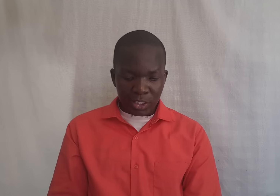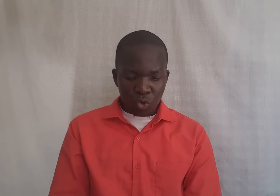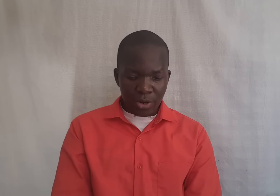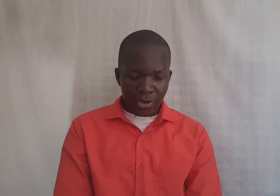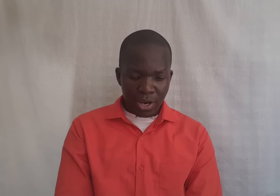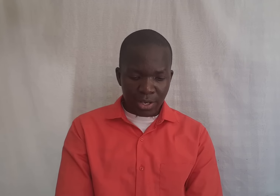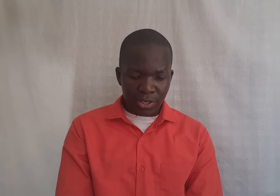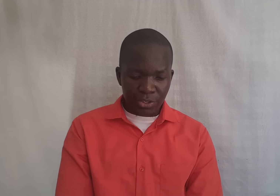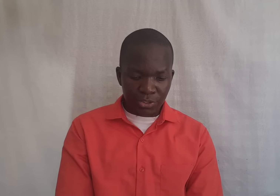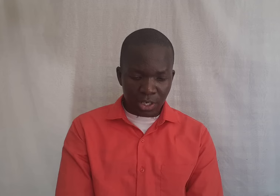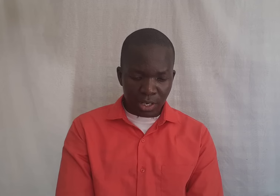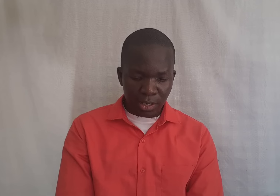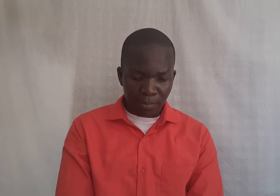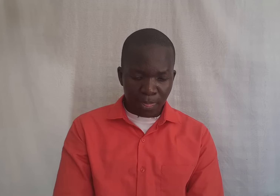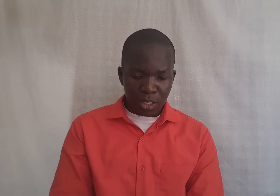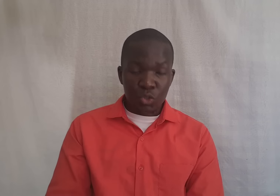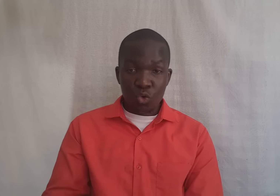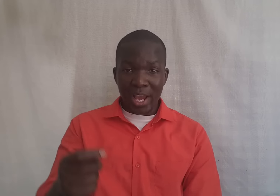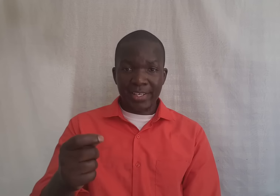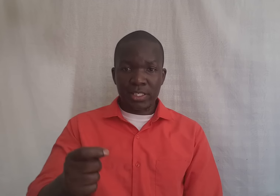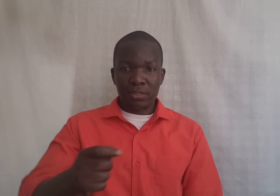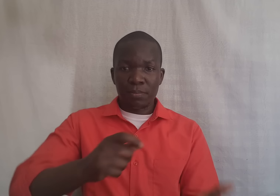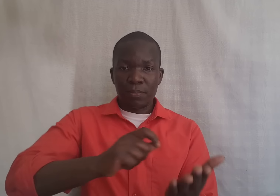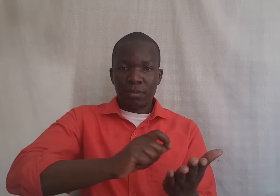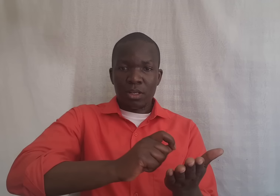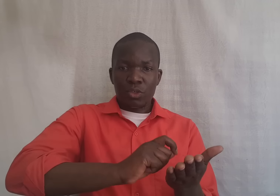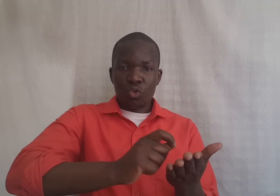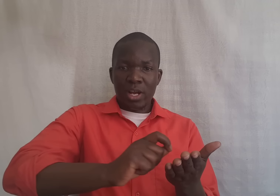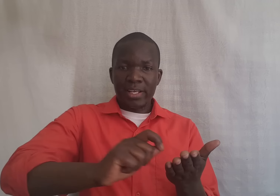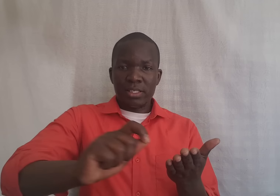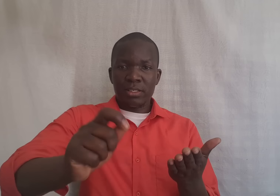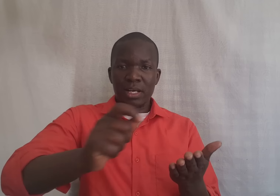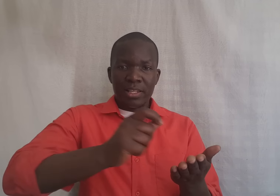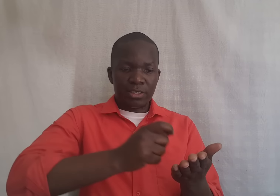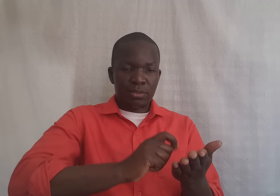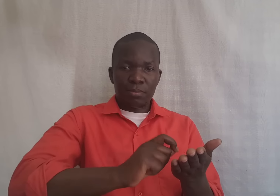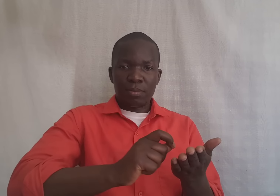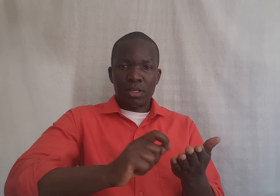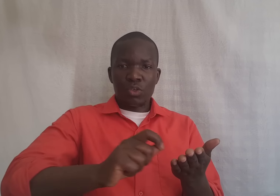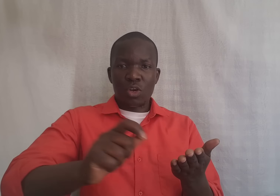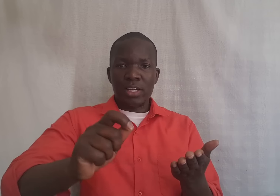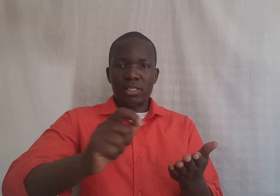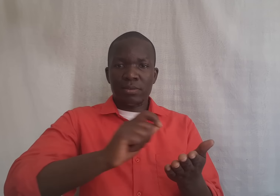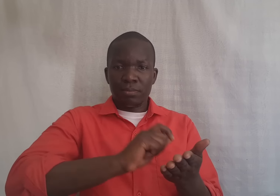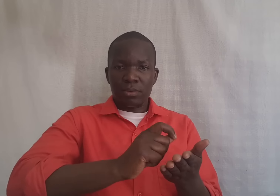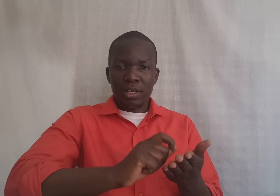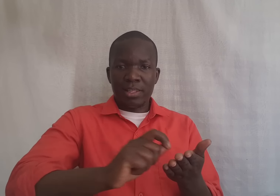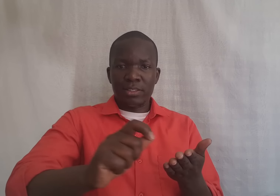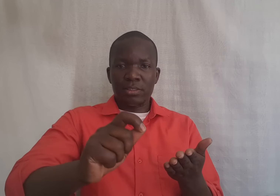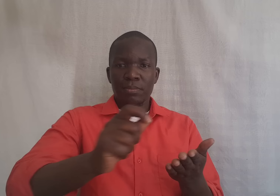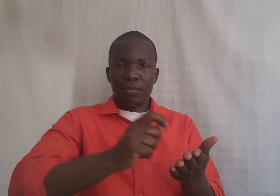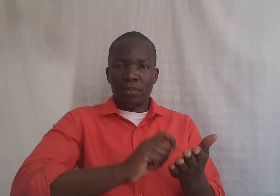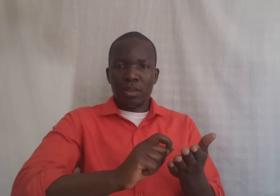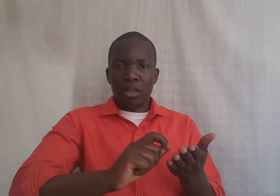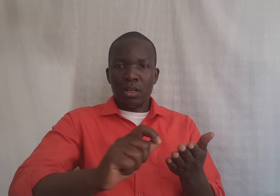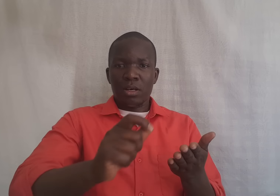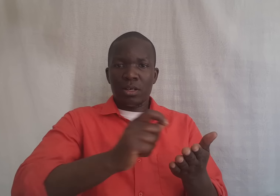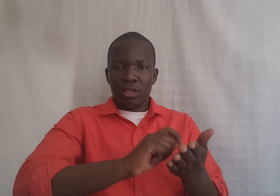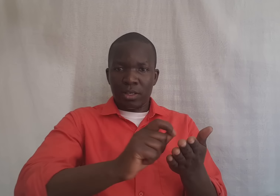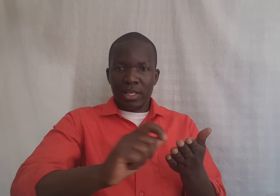one here is to write. To write like this. To write like this. This